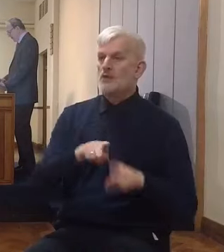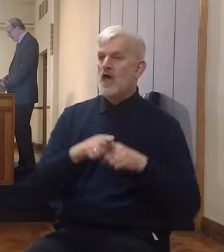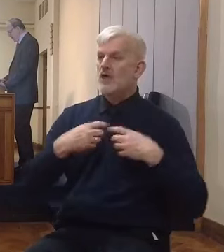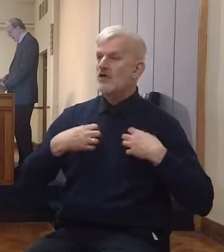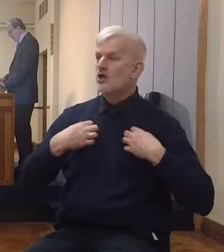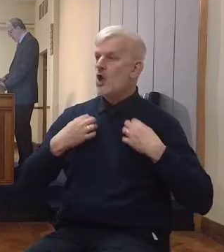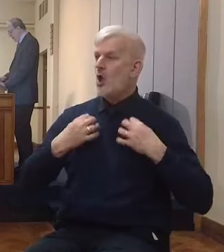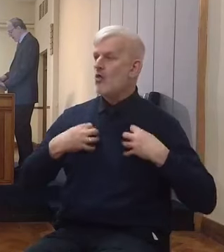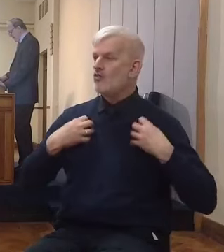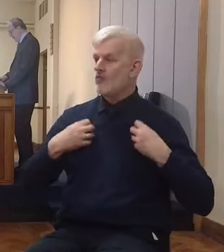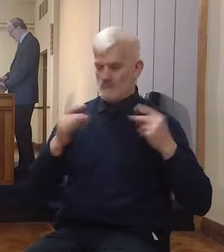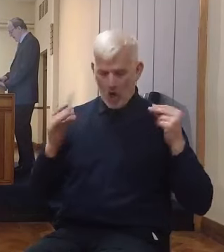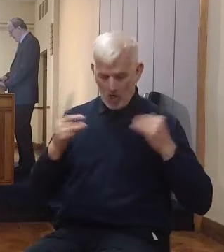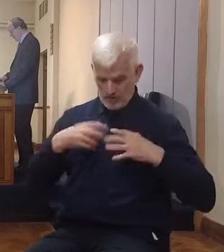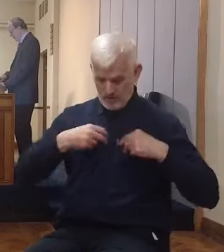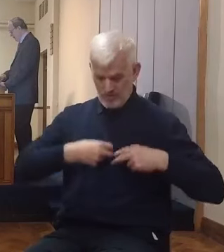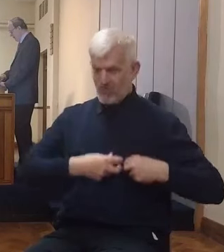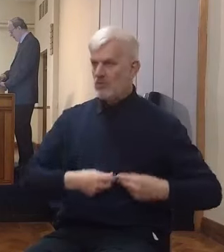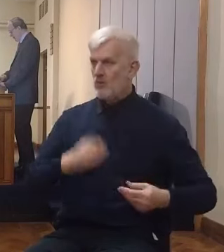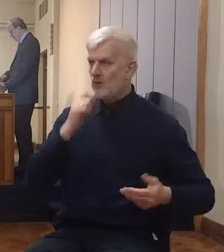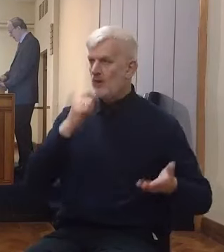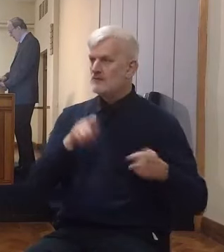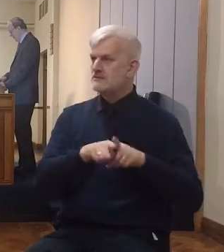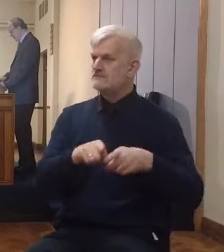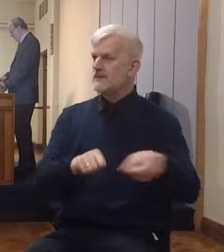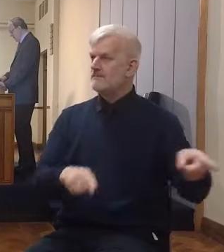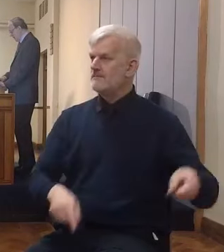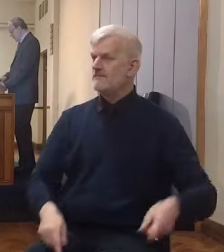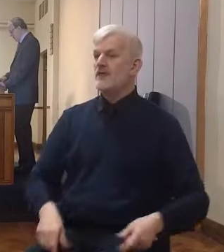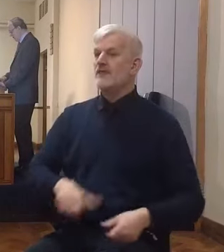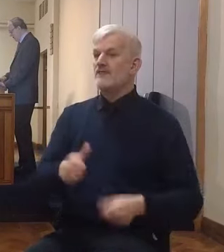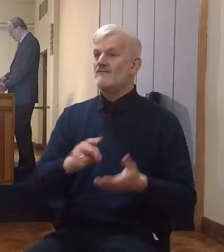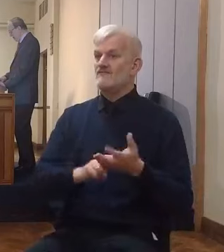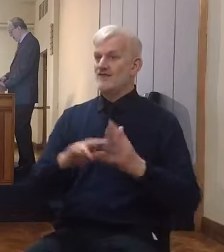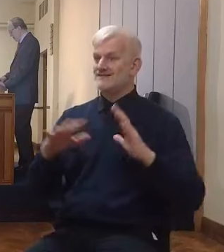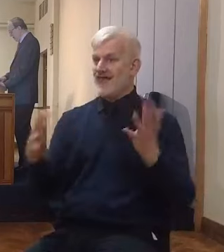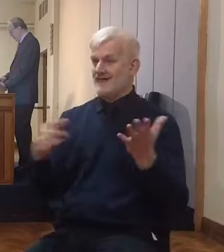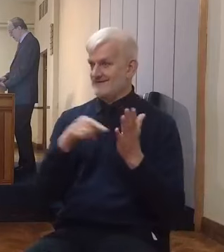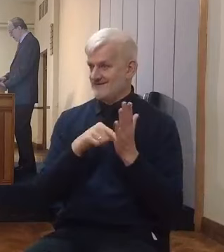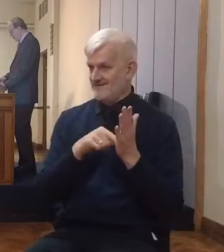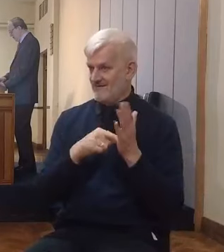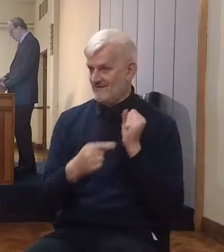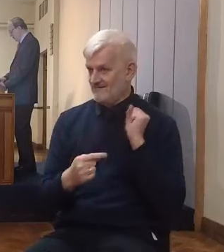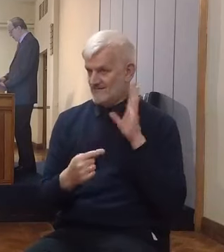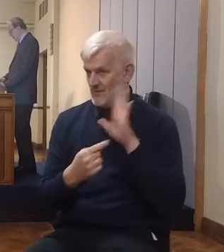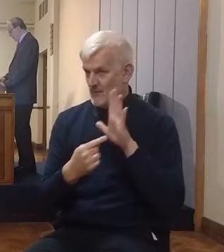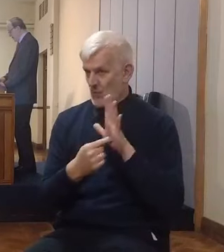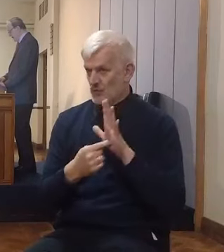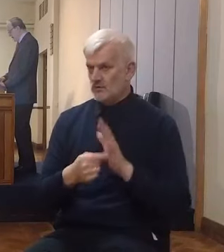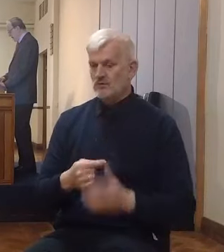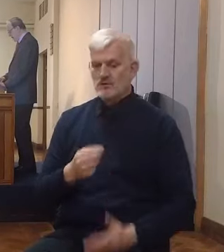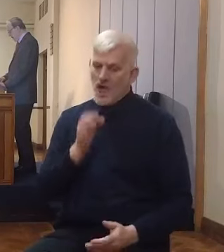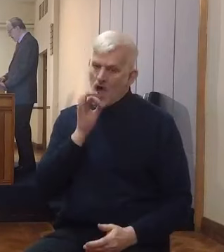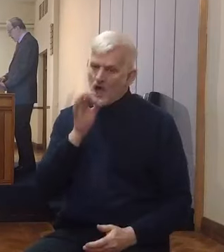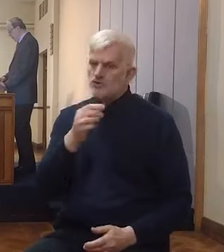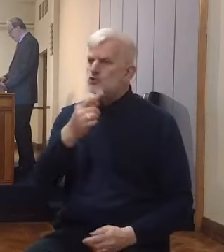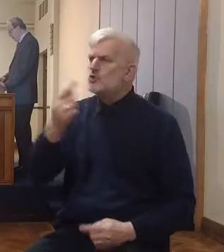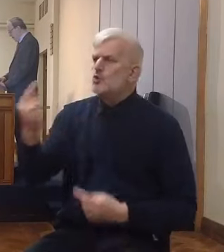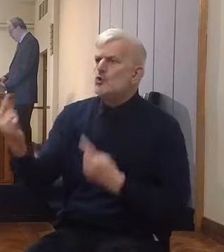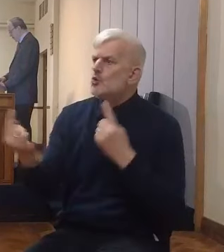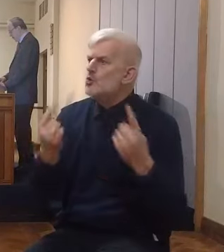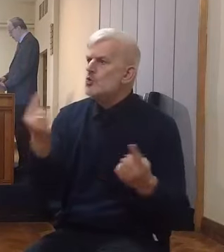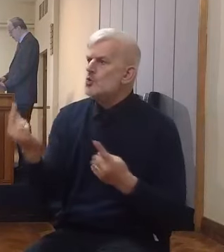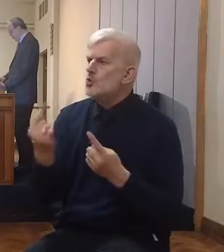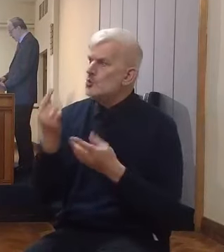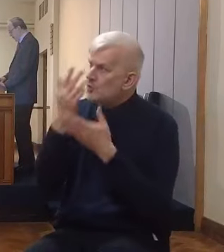moths shall eat them up. And the great verse, who is among you that feareth the Lord, that obeyeth